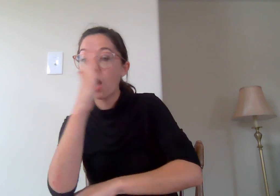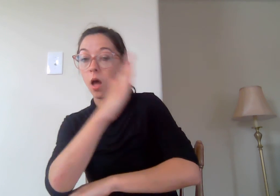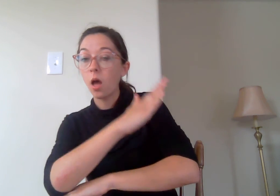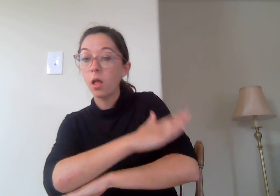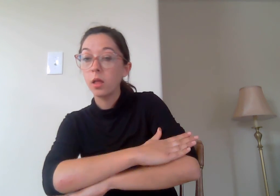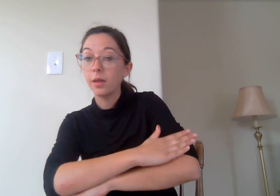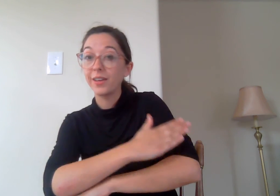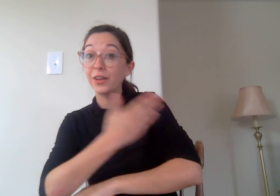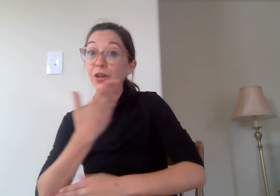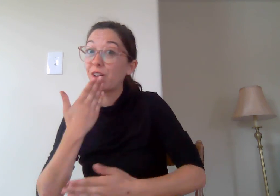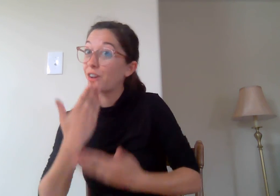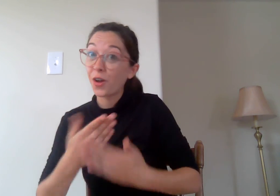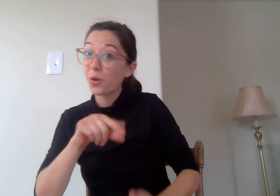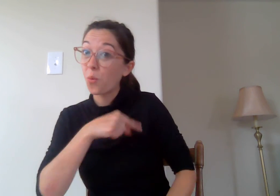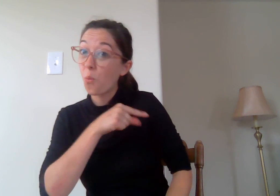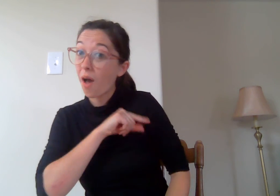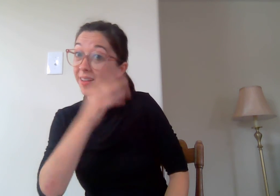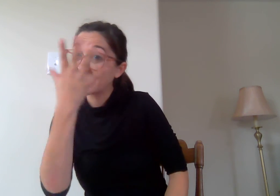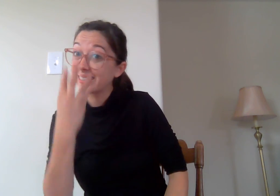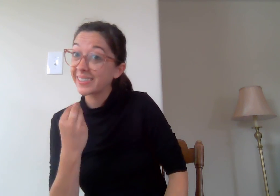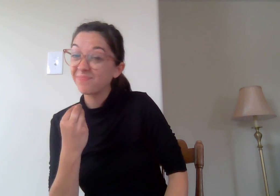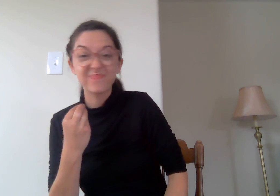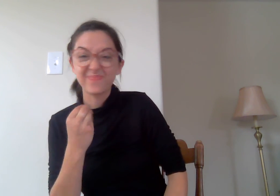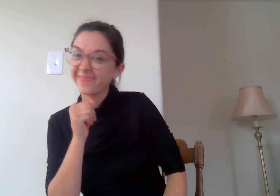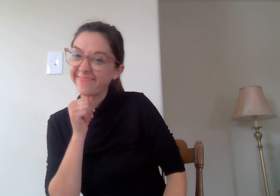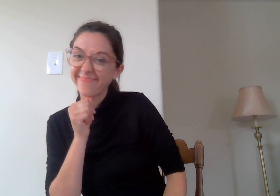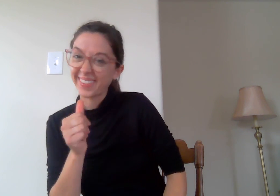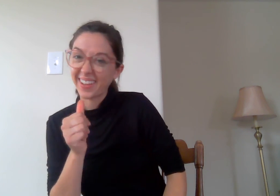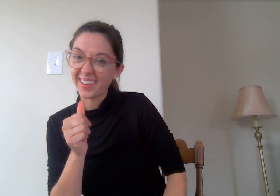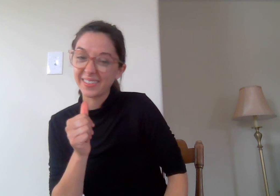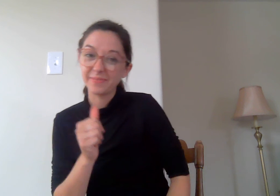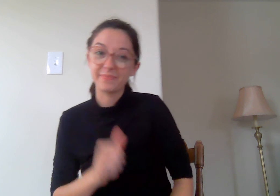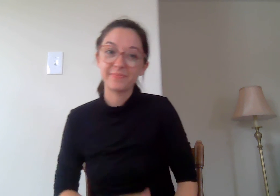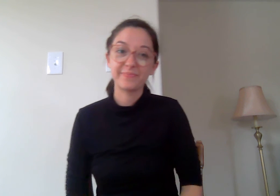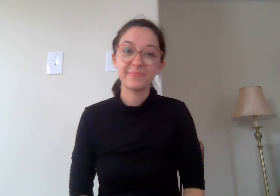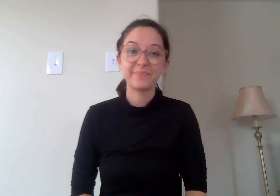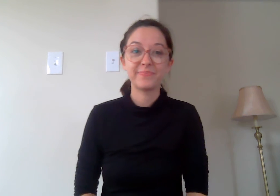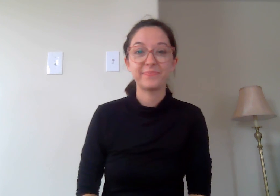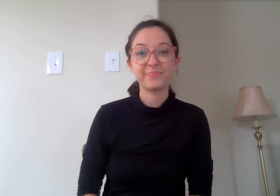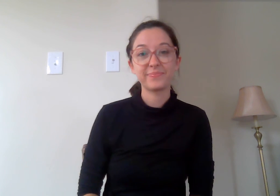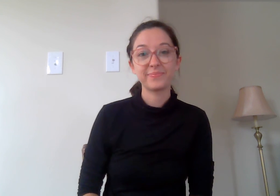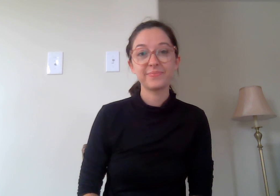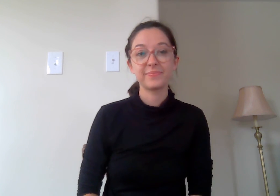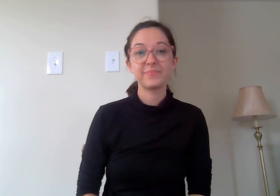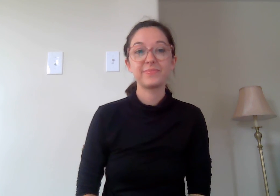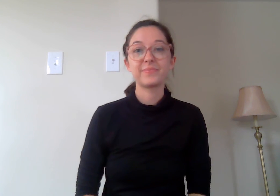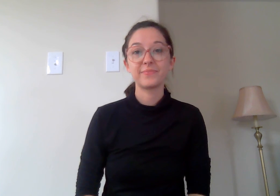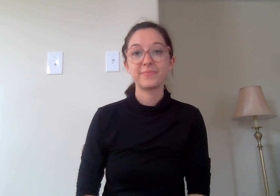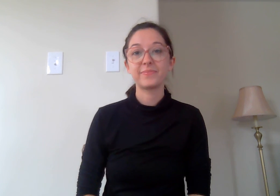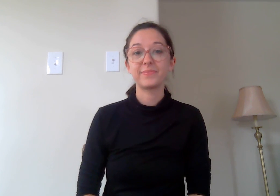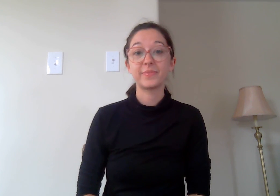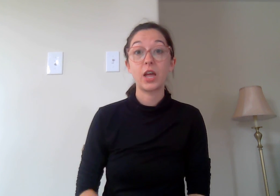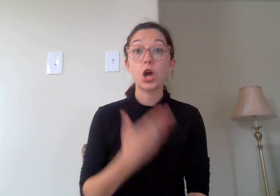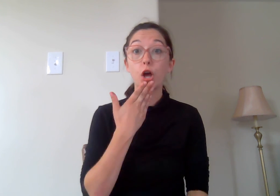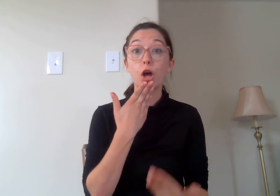need to look at is, what is the quality of their sleep? Are they getting that rejuvenation, the time for their brain and neurochemicals to rebalance so